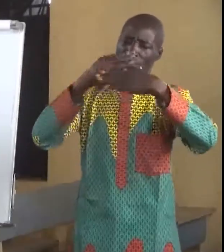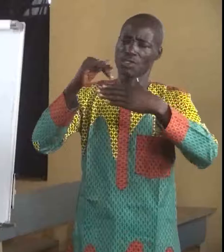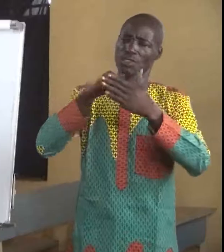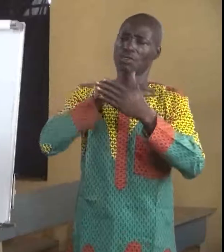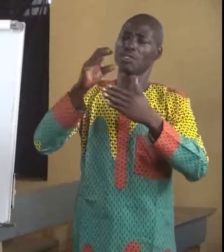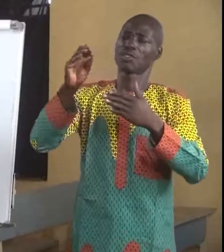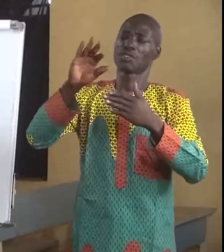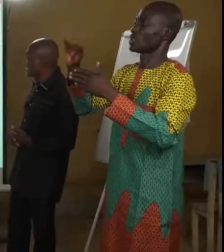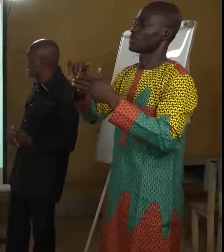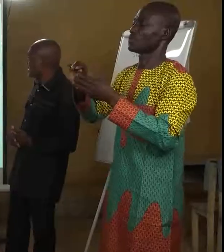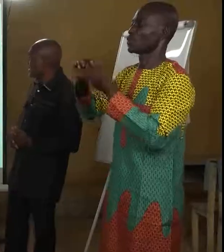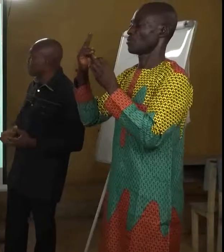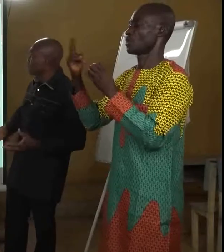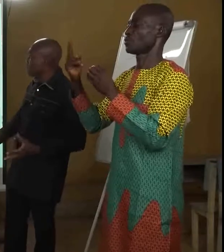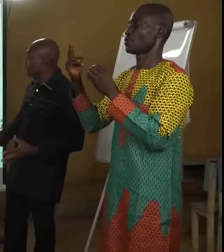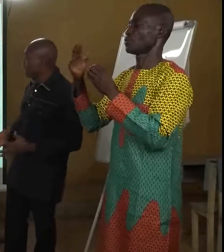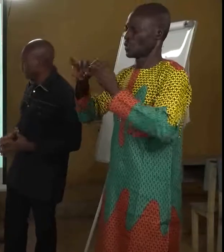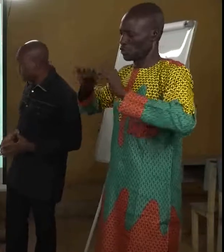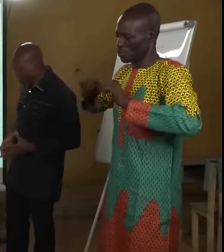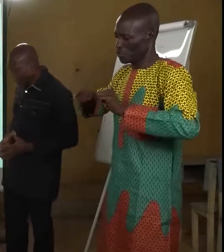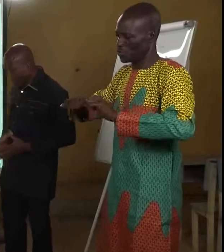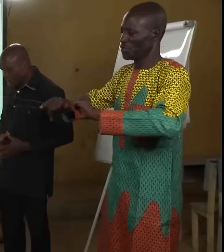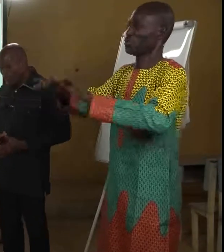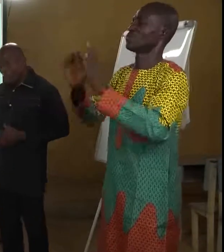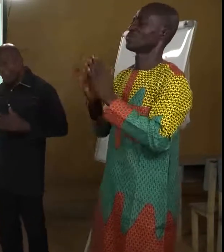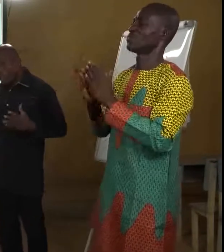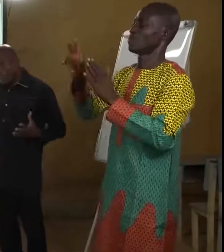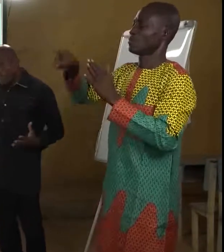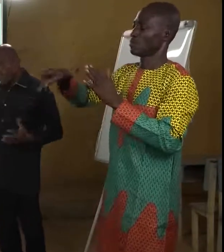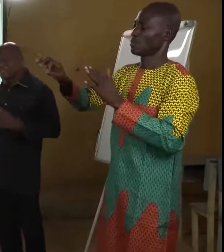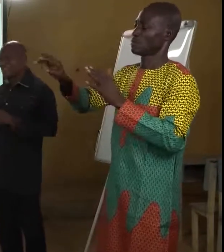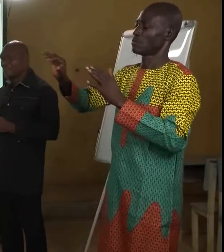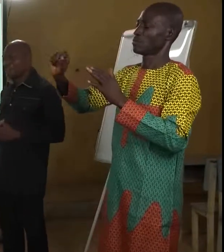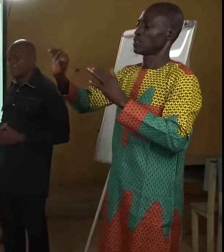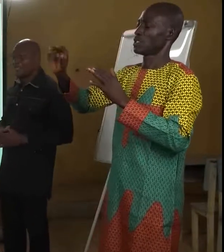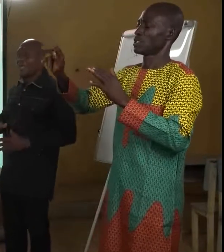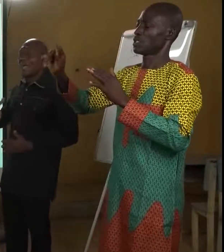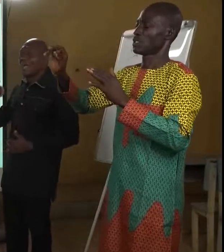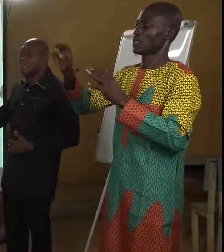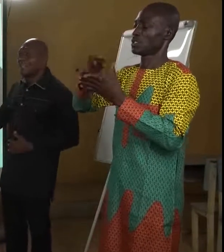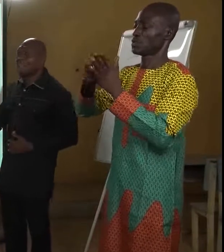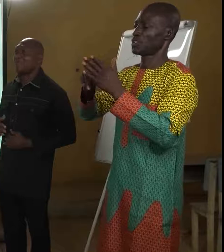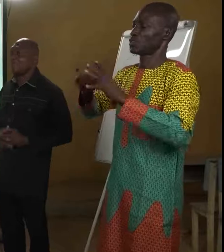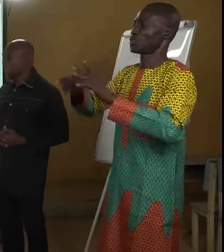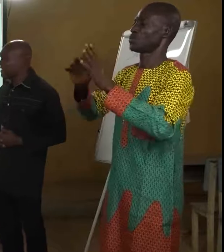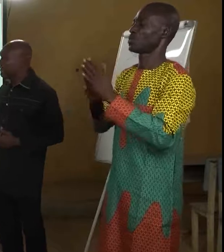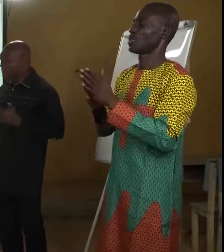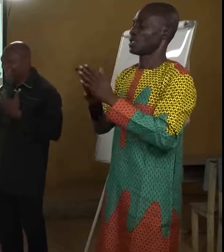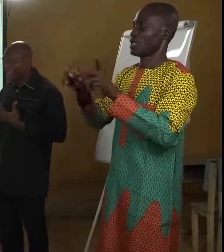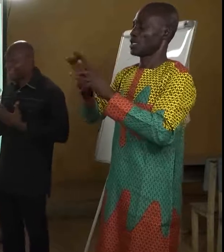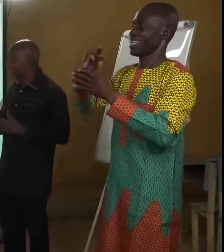the second one, which is persistent inflation. What is persistent inflation? As the name